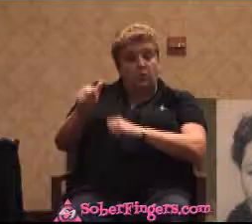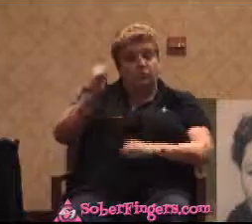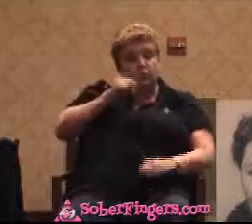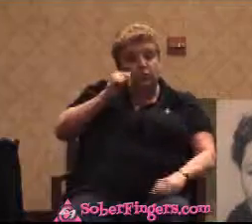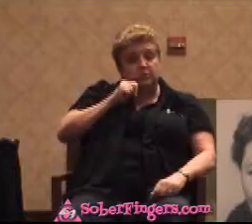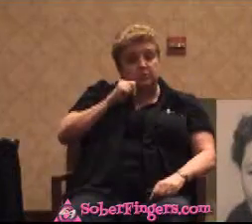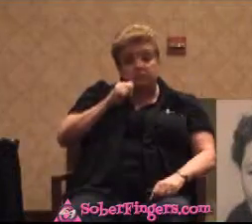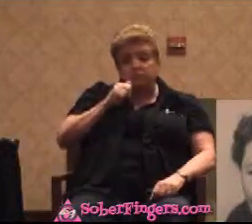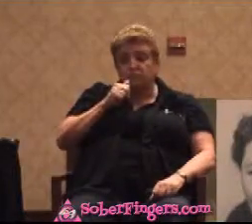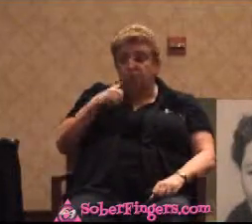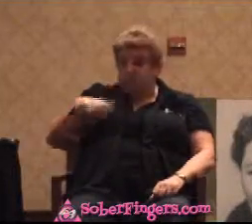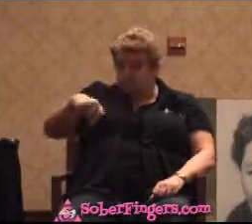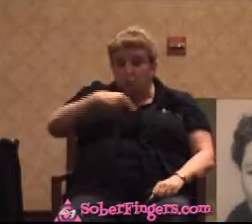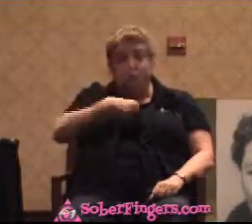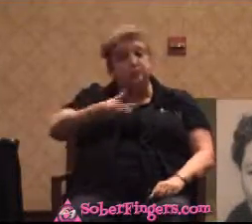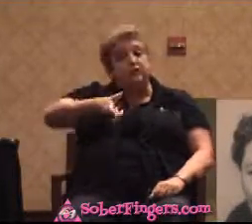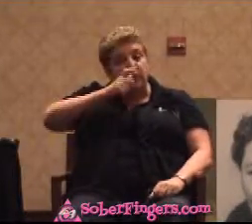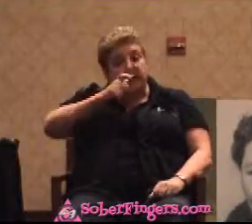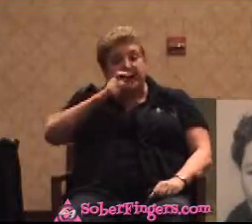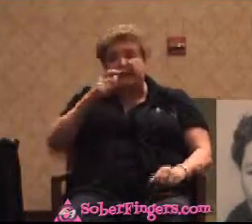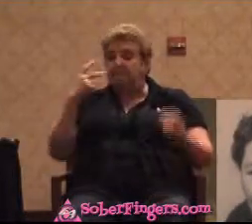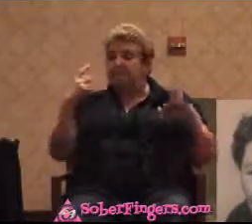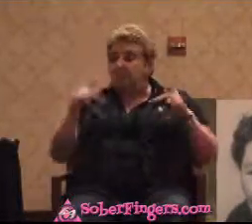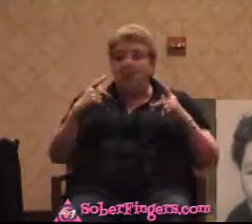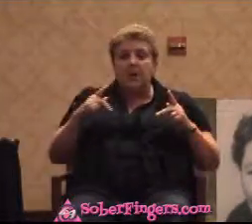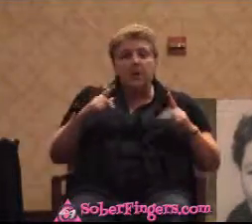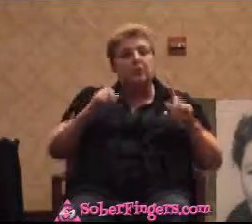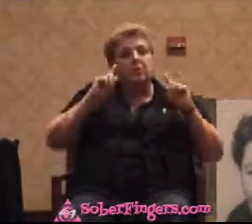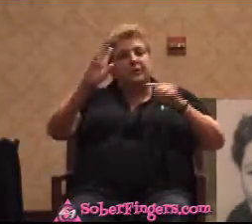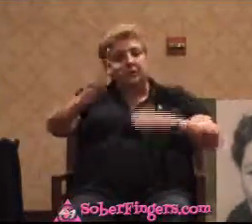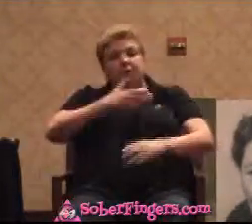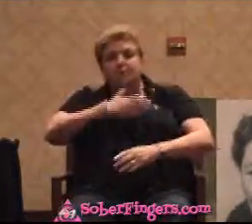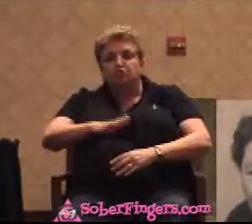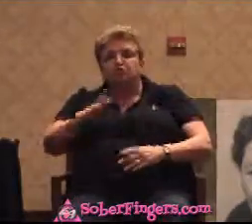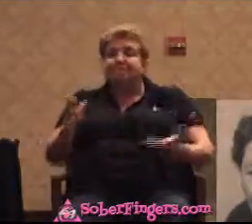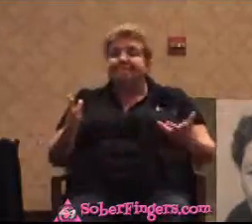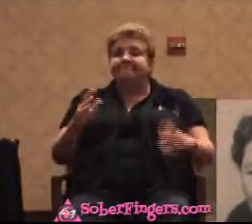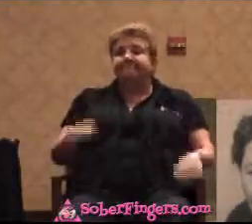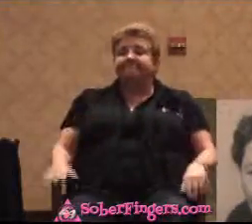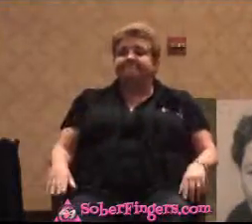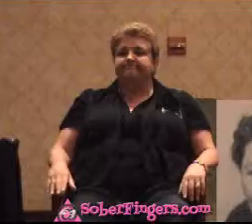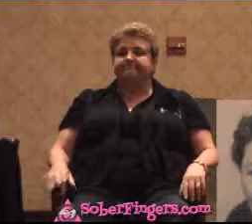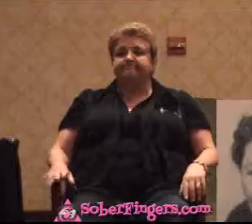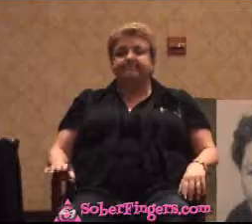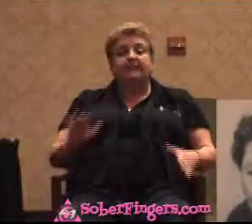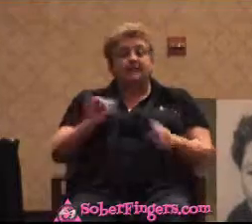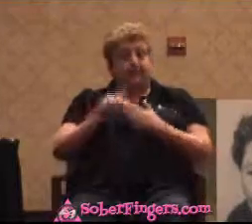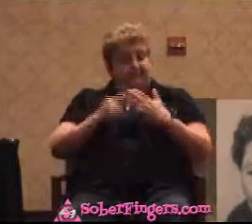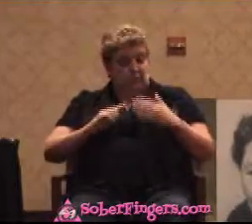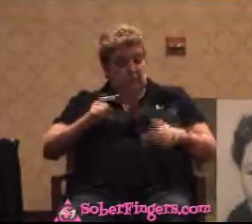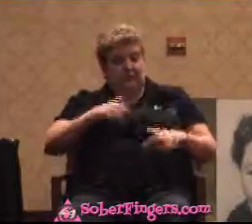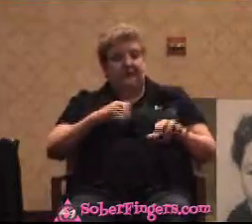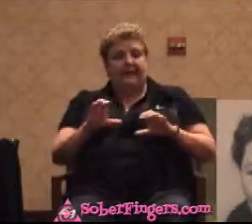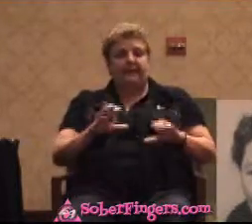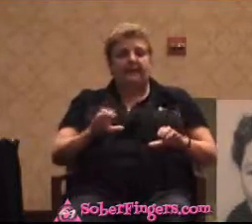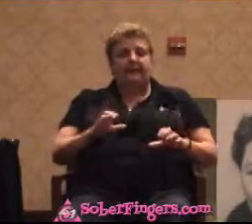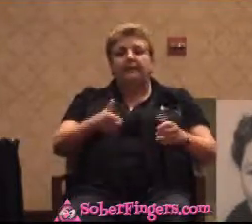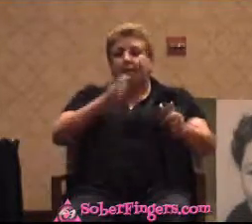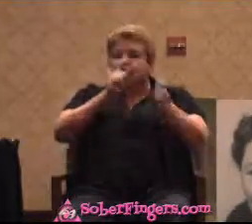we drank, and we partied, and we went to concerts. And that's what we did. We drank and we partied, and